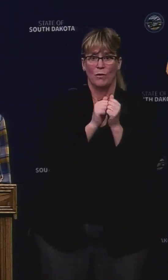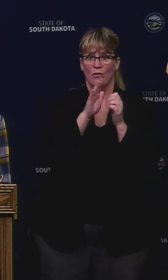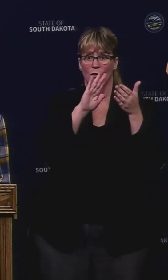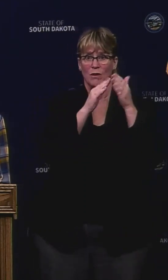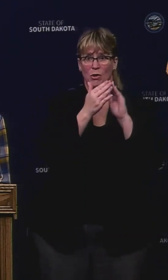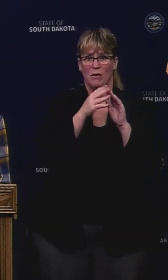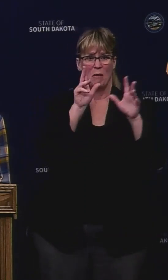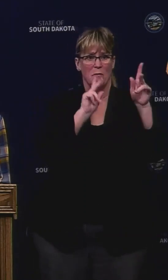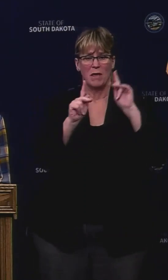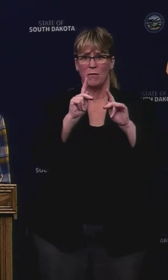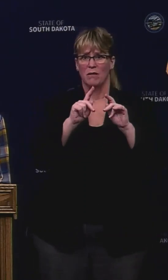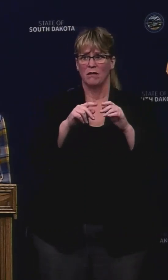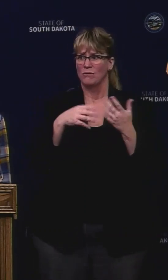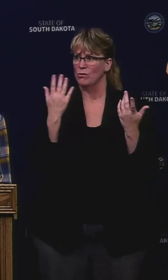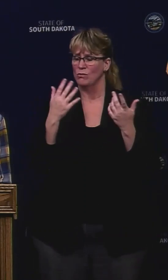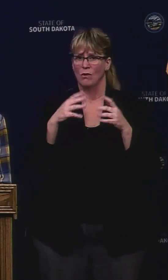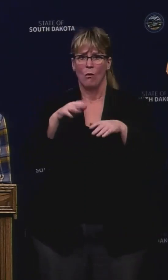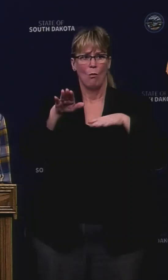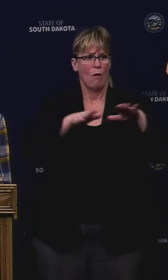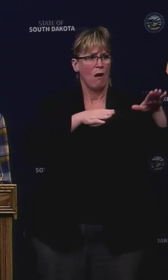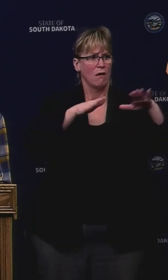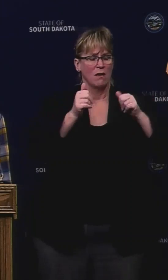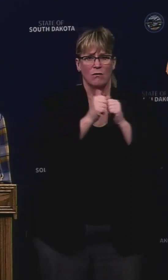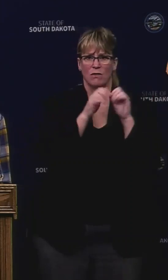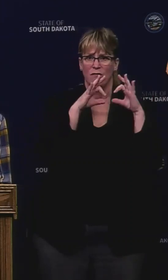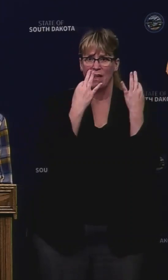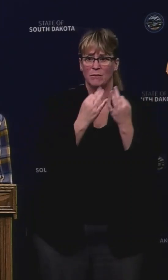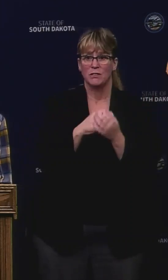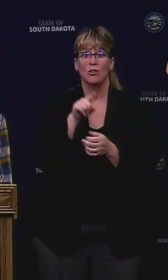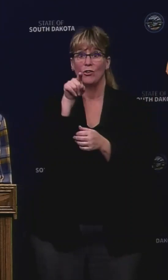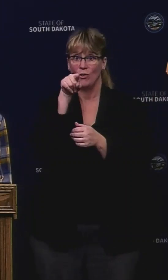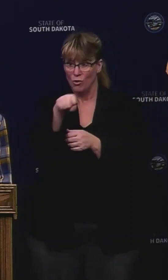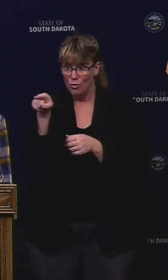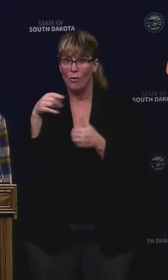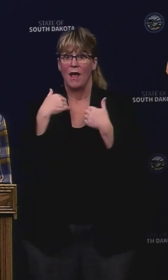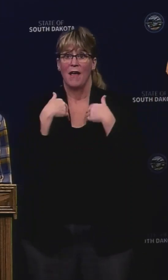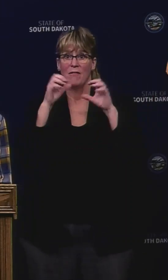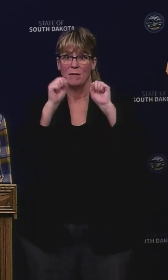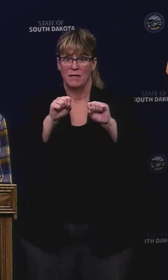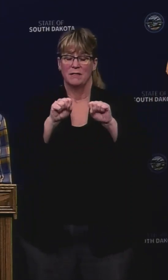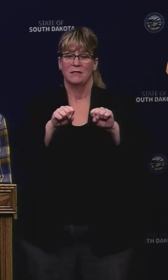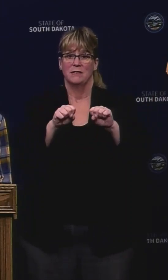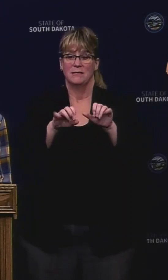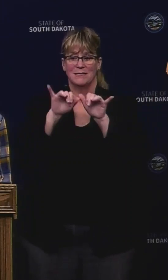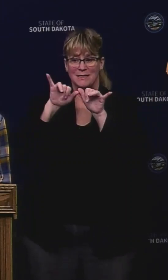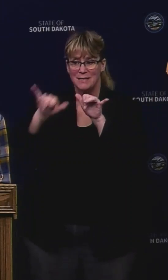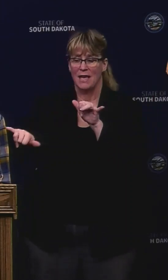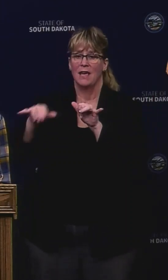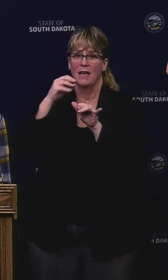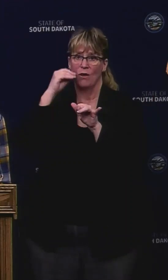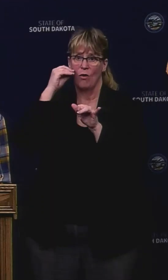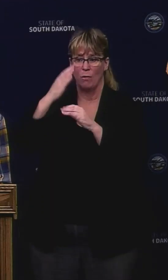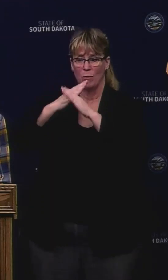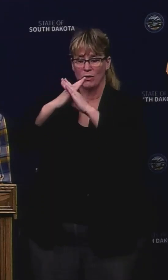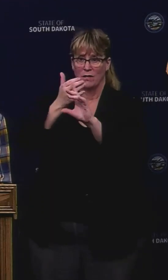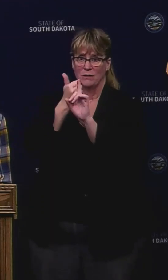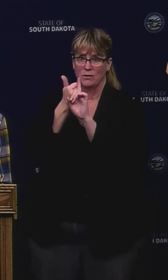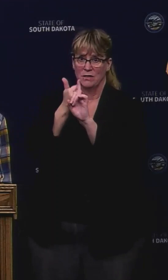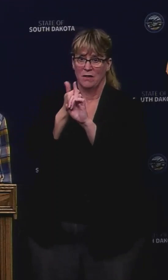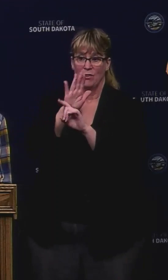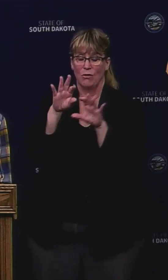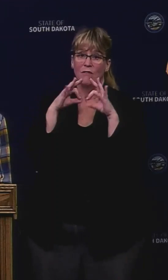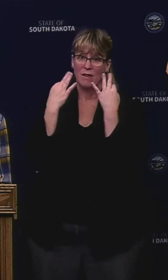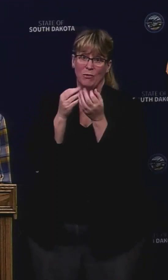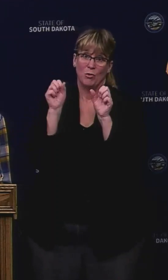community and people out and about and moving around, just know that you have the ability to still stay at home and protect yourself and